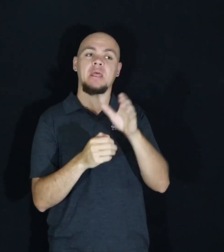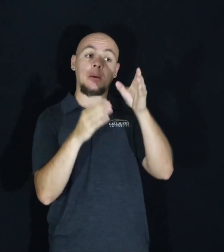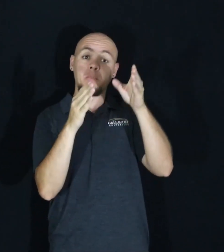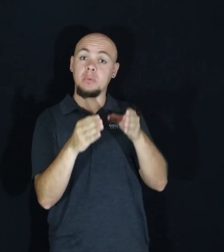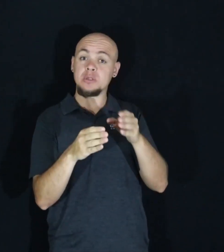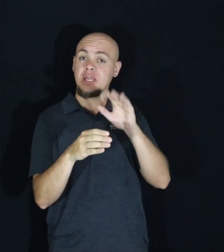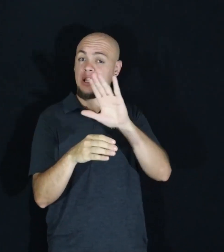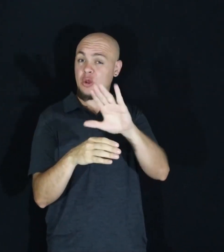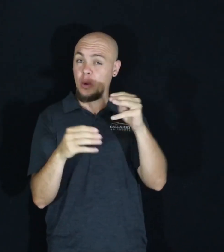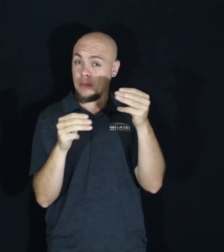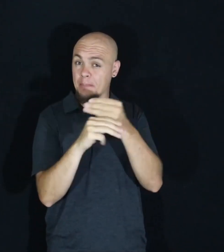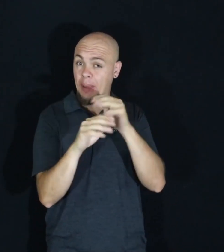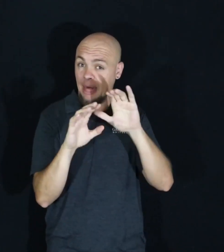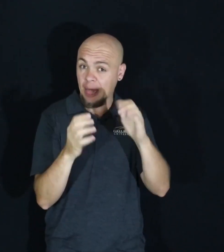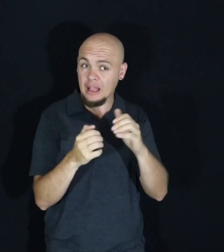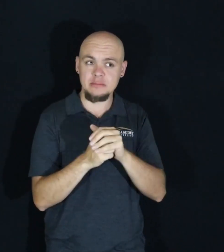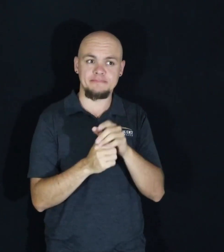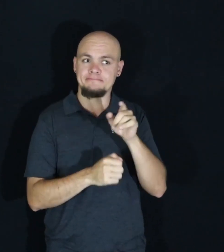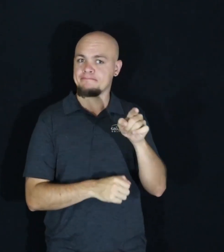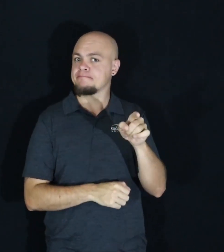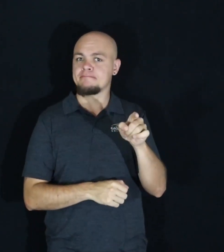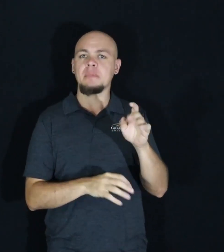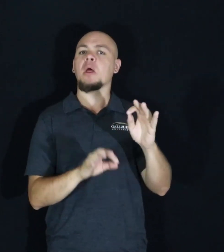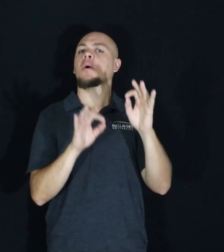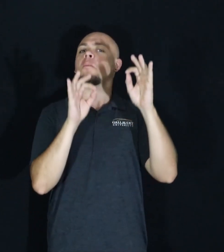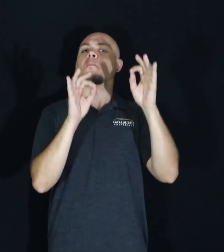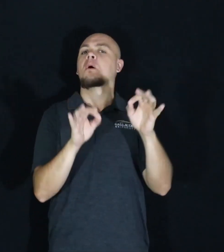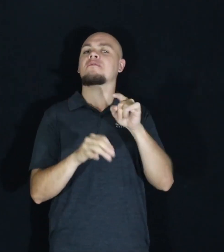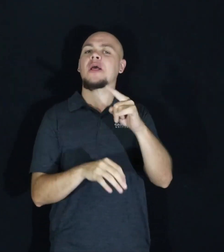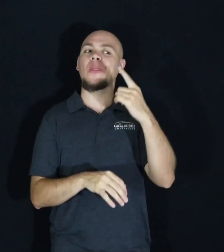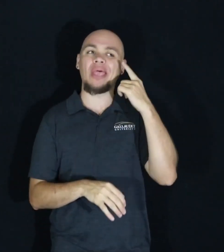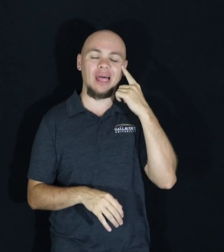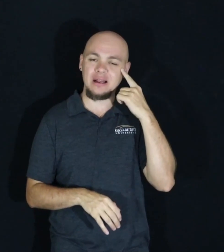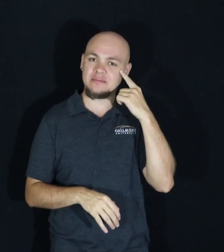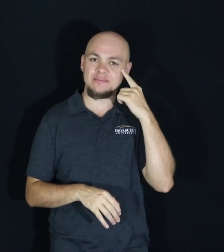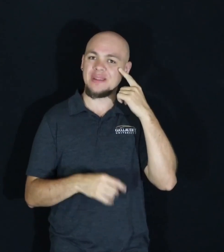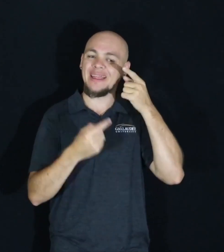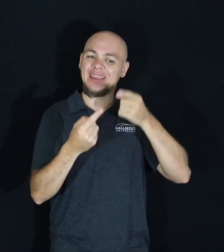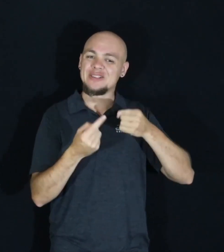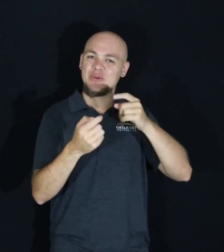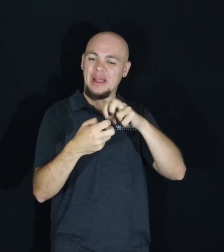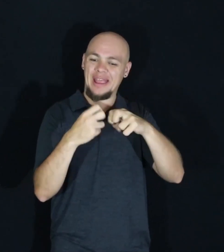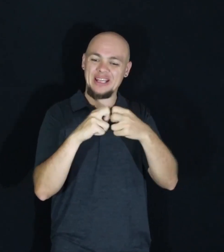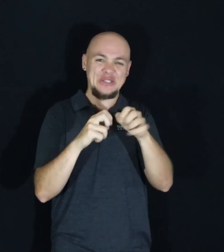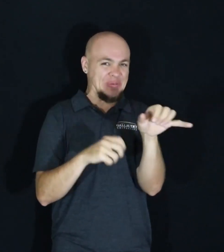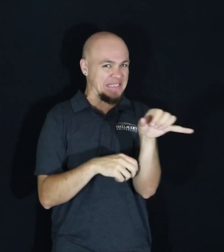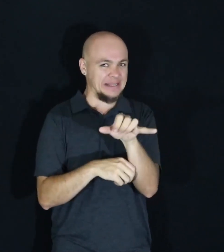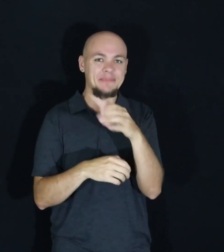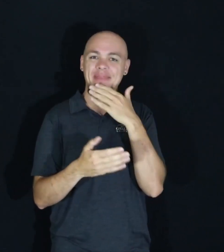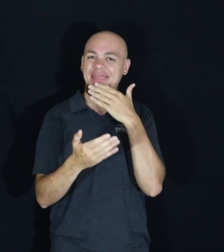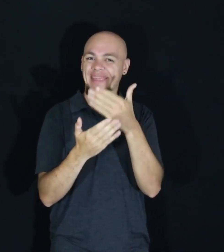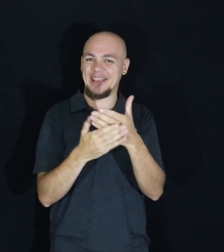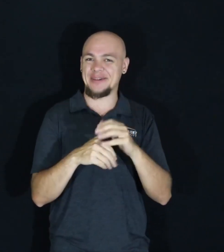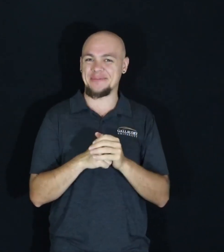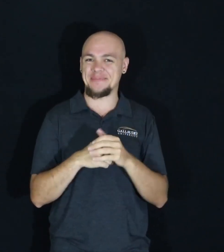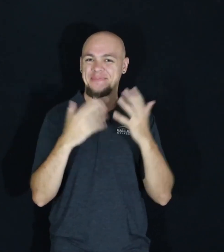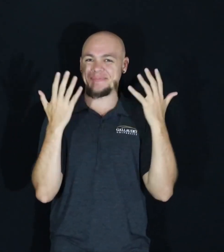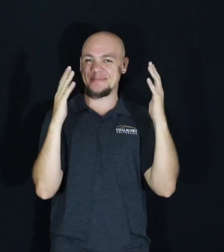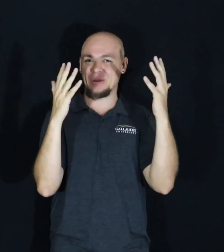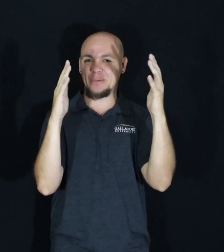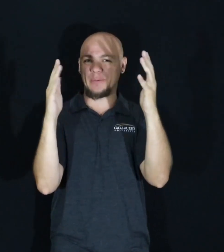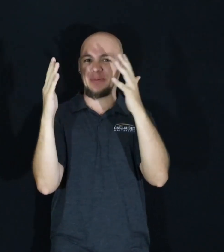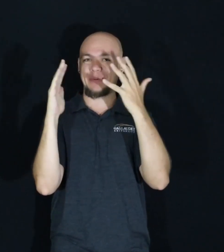your math class is not as perfect as you think they are, and they still struggle with similar issues as you. Thank you.